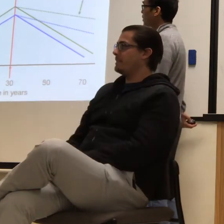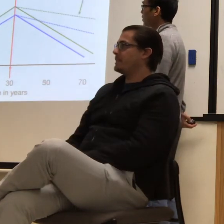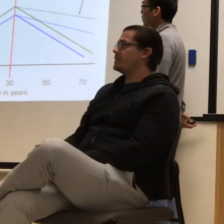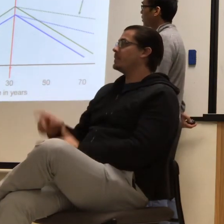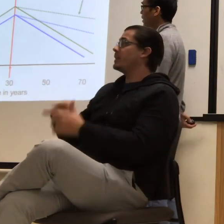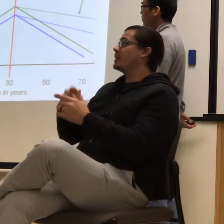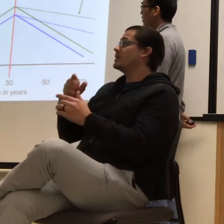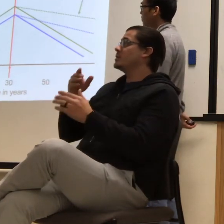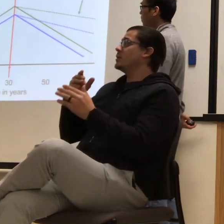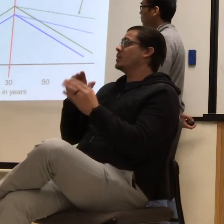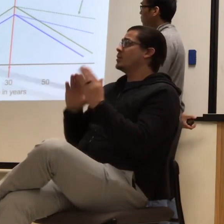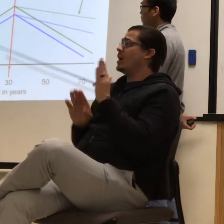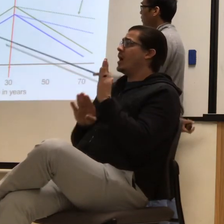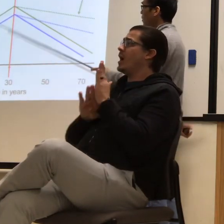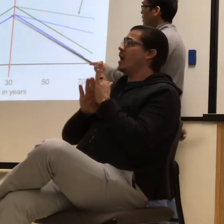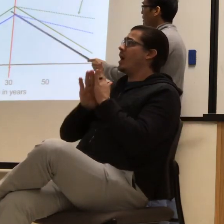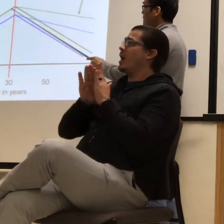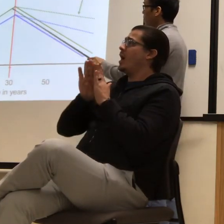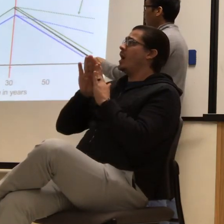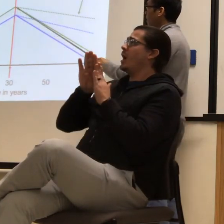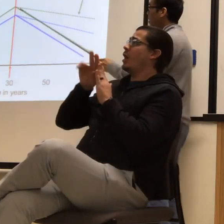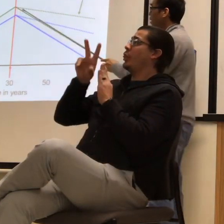And then so even if you